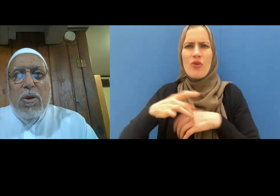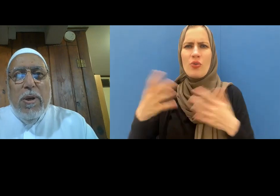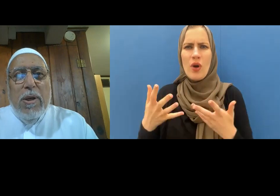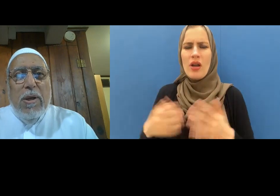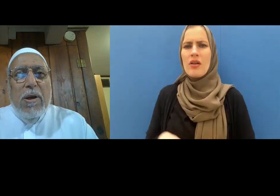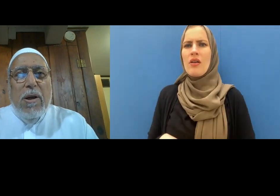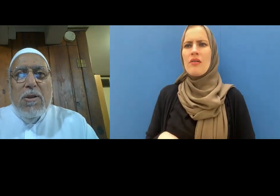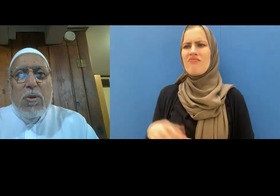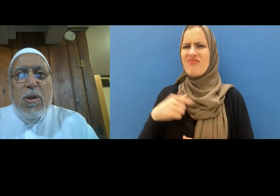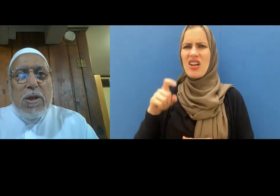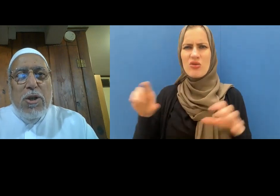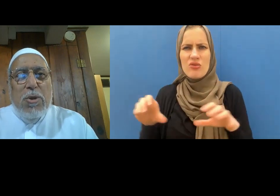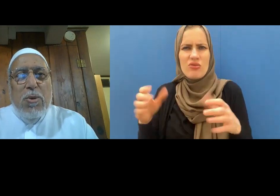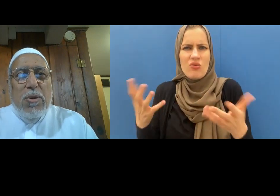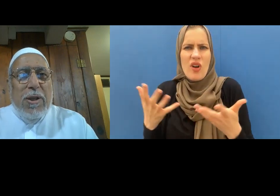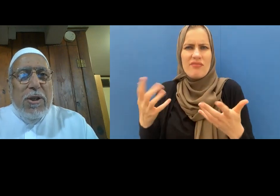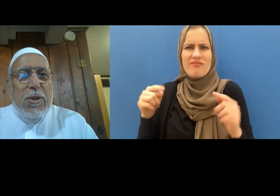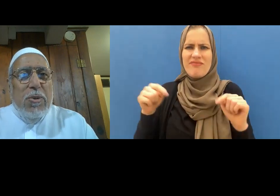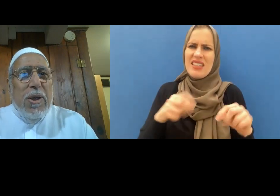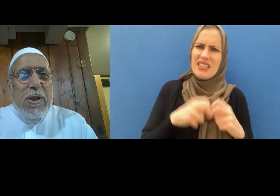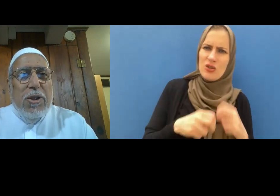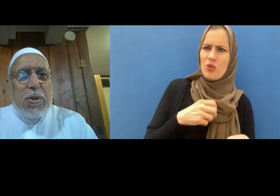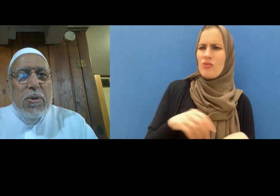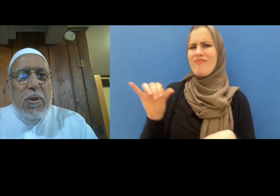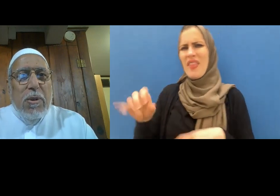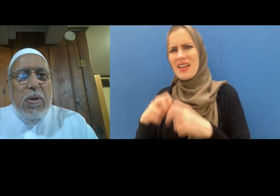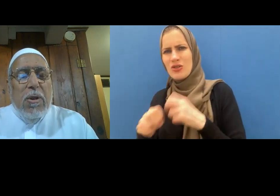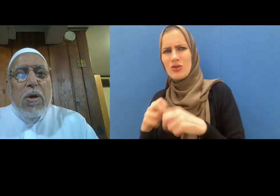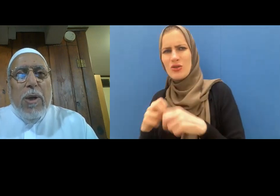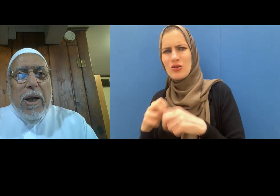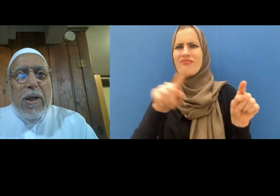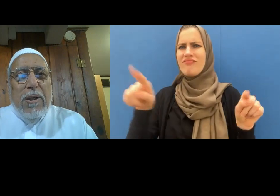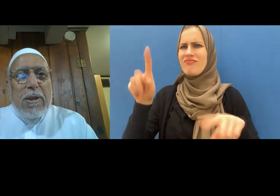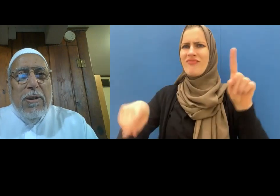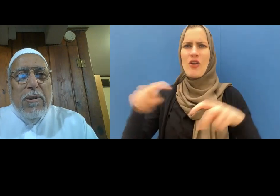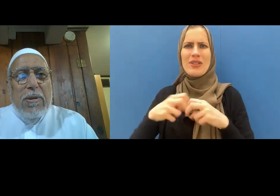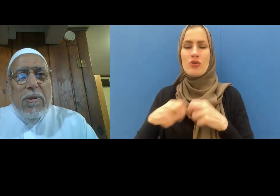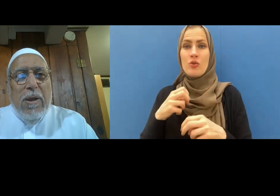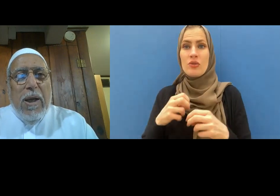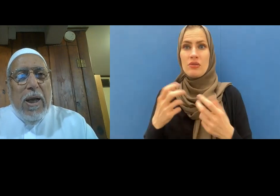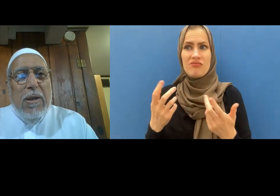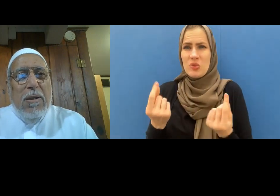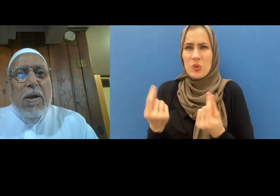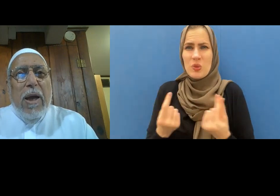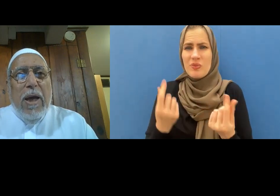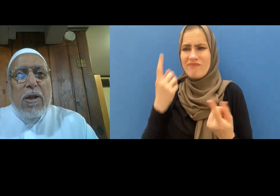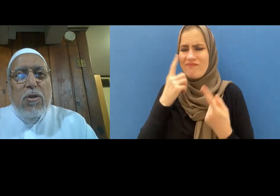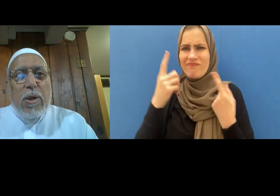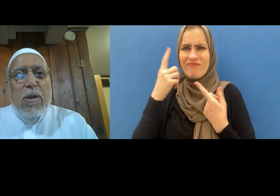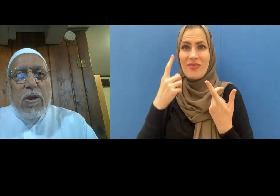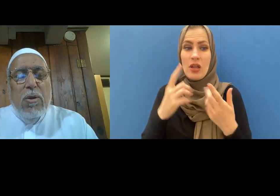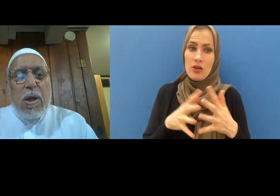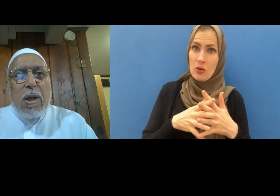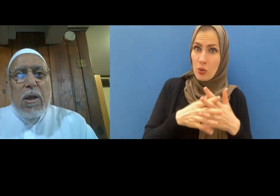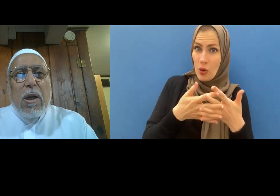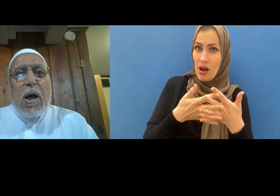be doing in regards to this issue or that issue or that issue? The Quran and added to it